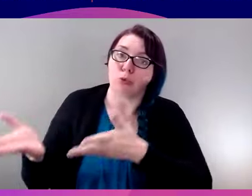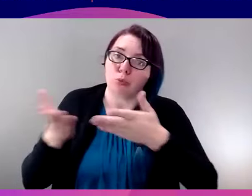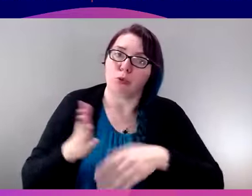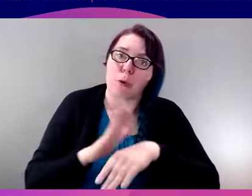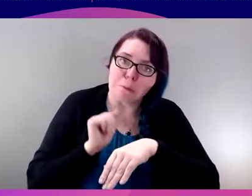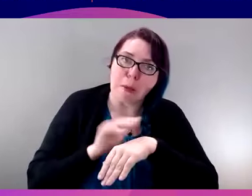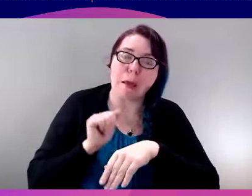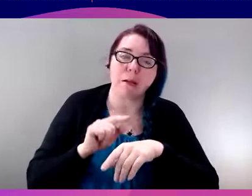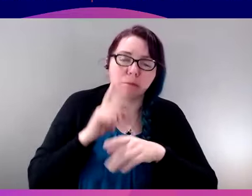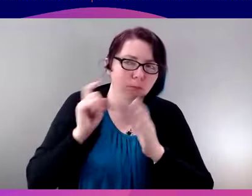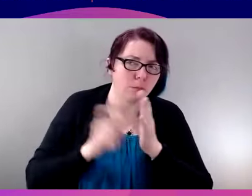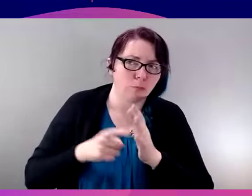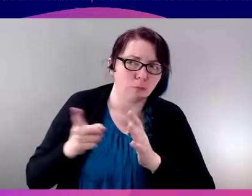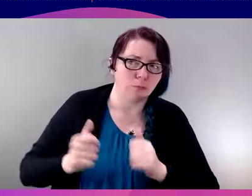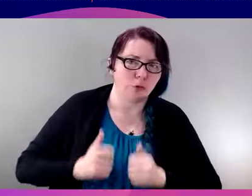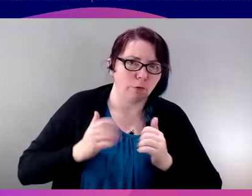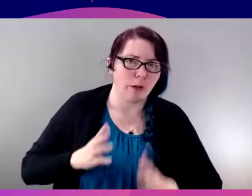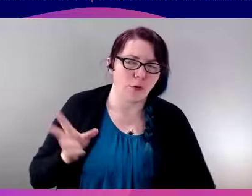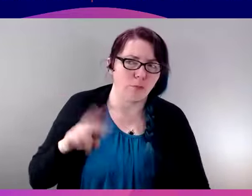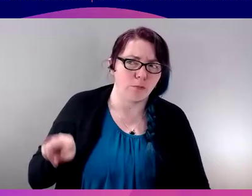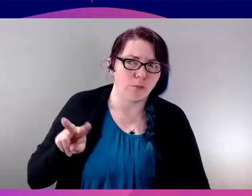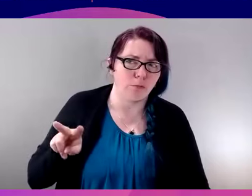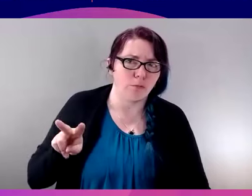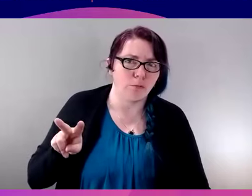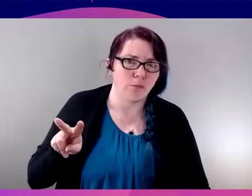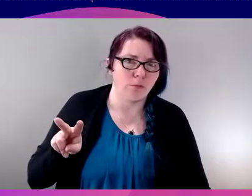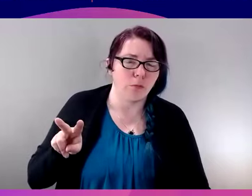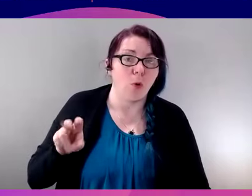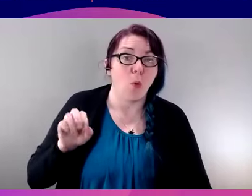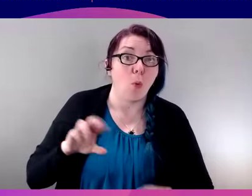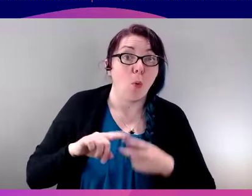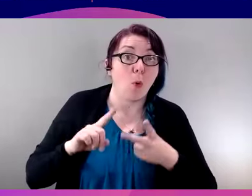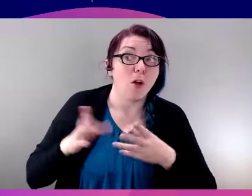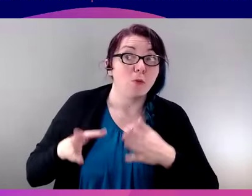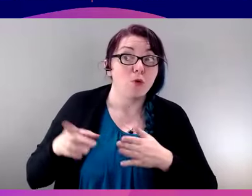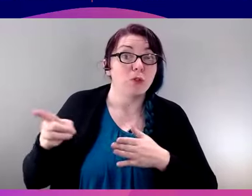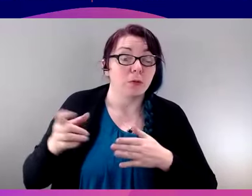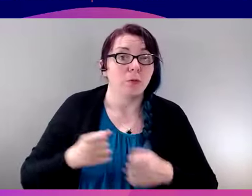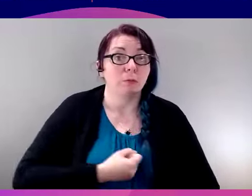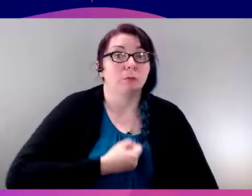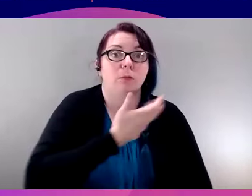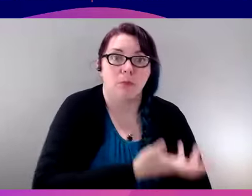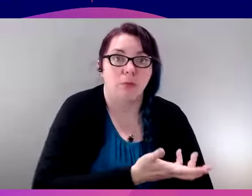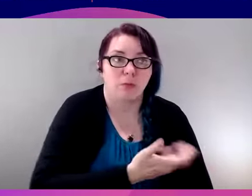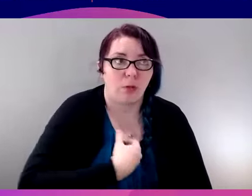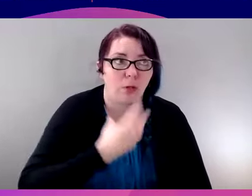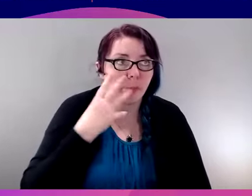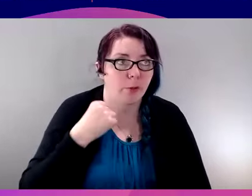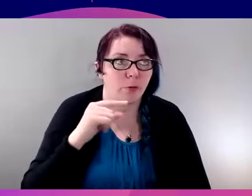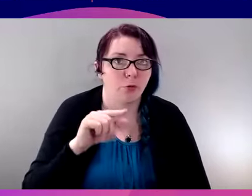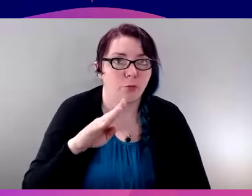of animal abuse or gender-based violence happening, and they may not know what to do. So there's lots of great veterinary folks that